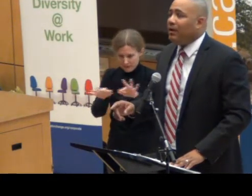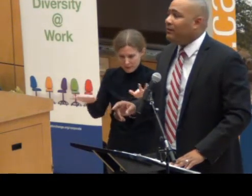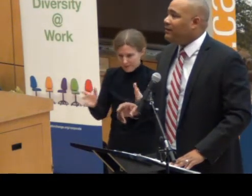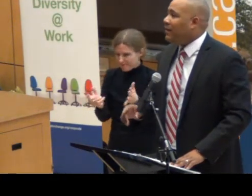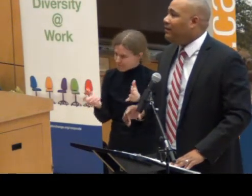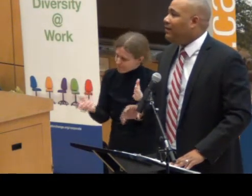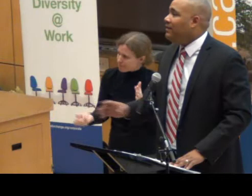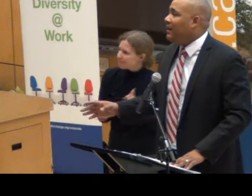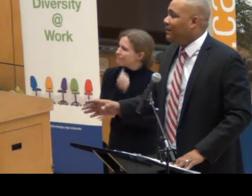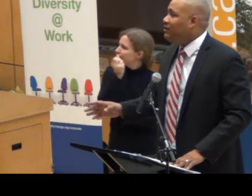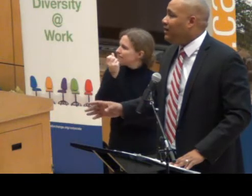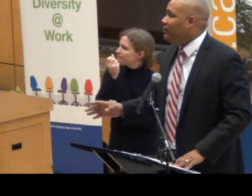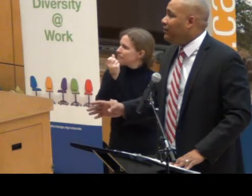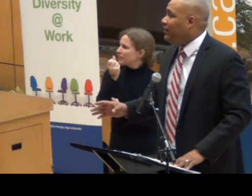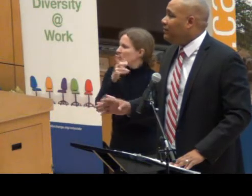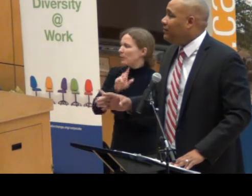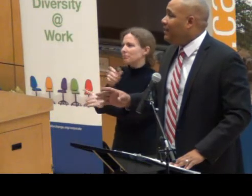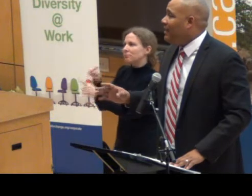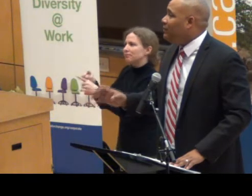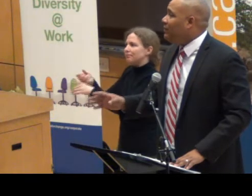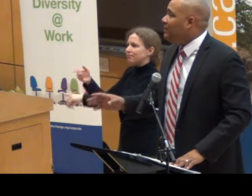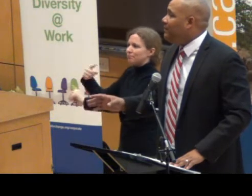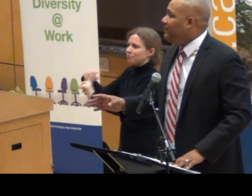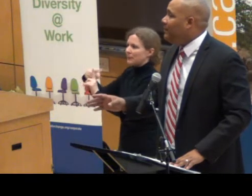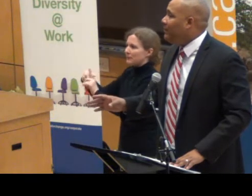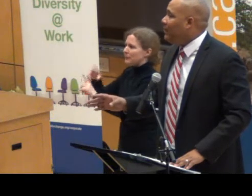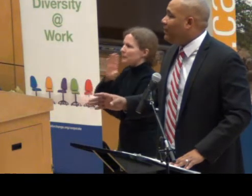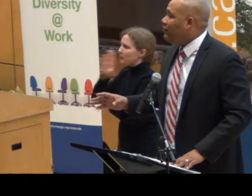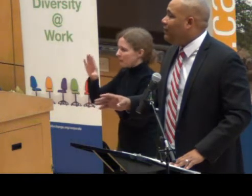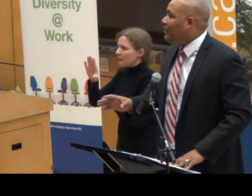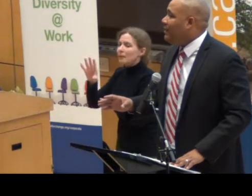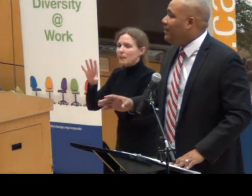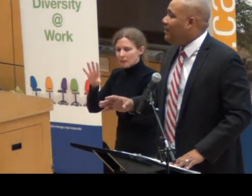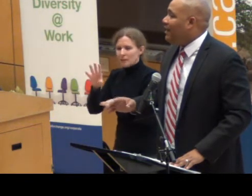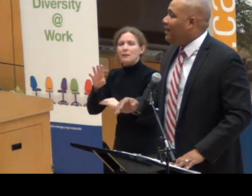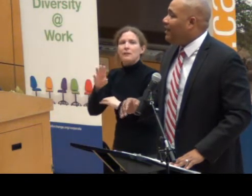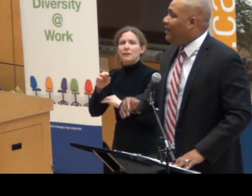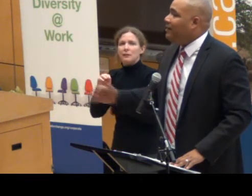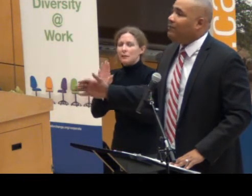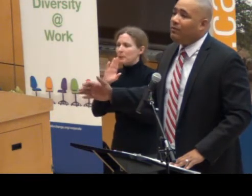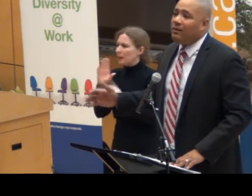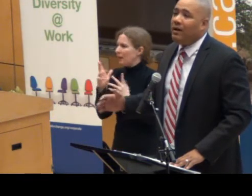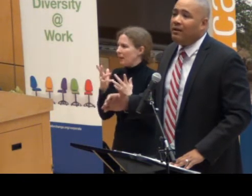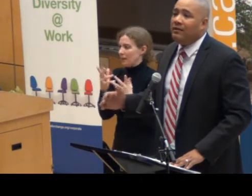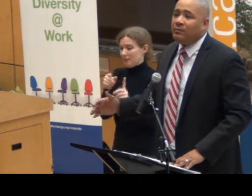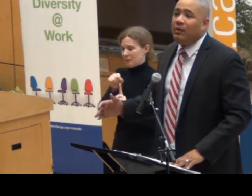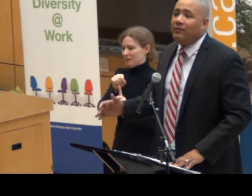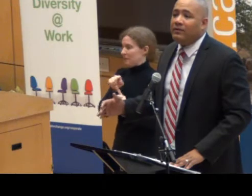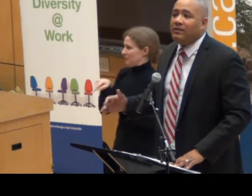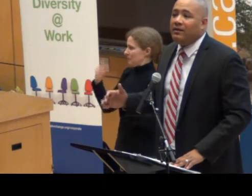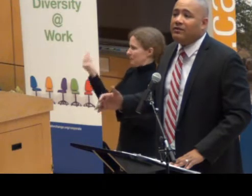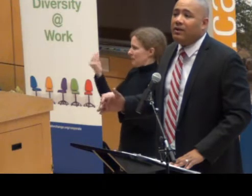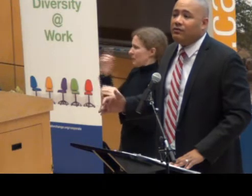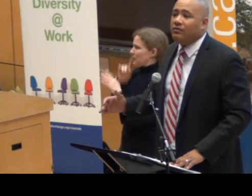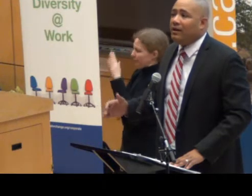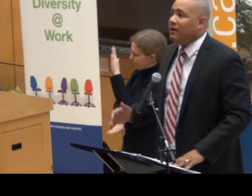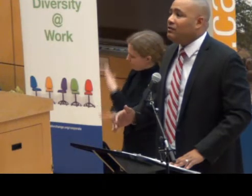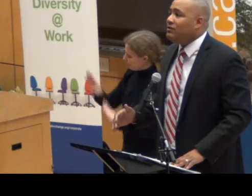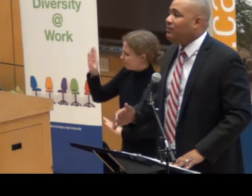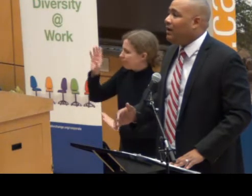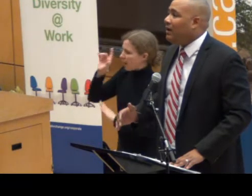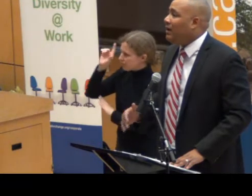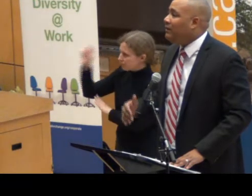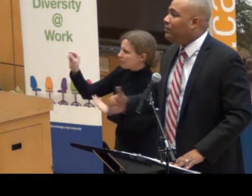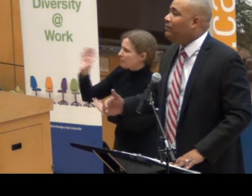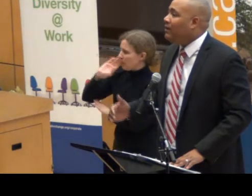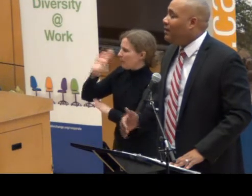here in our province, I think it's a game changer. It's really something that would actually catapult this province and this country